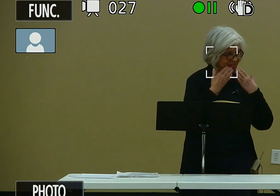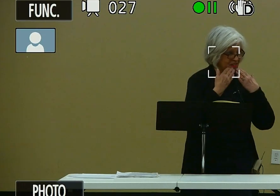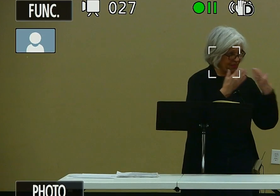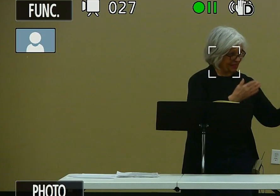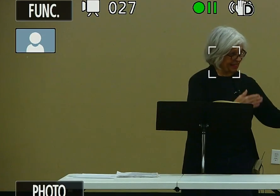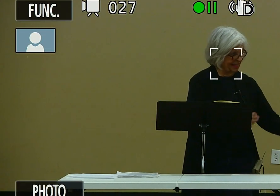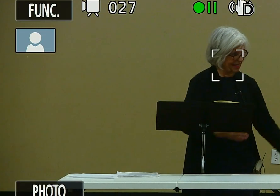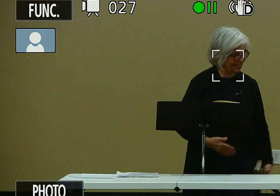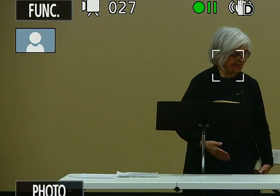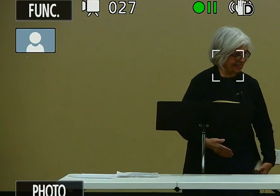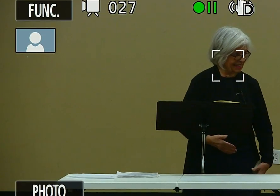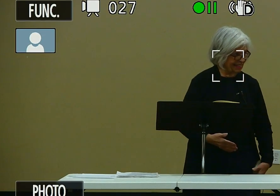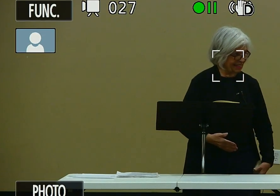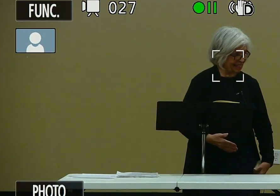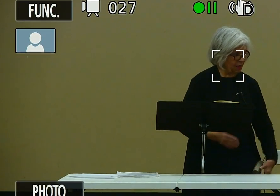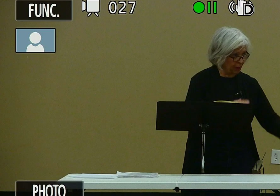you. Wait.